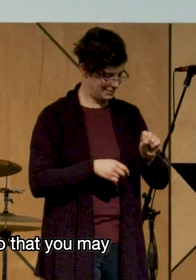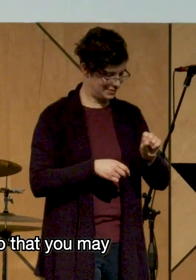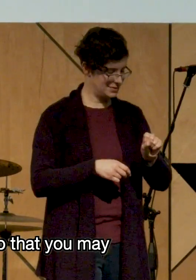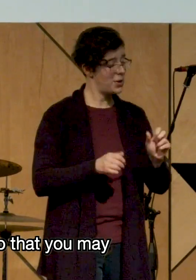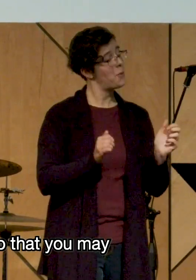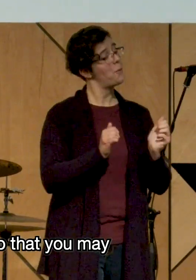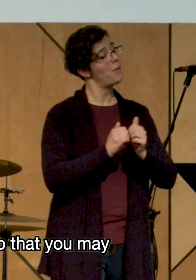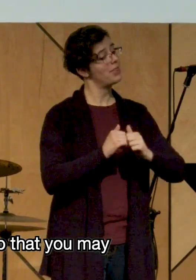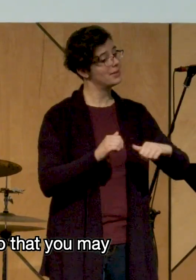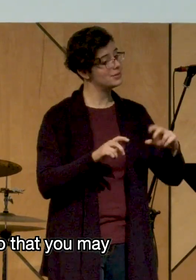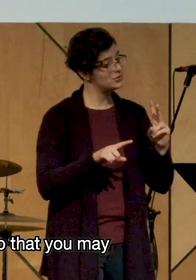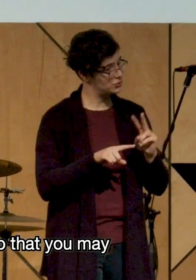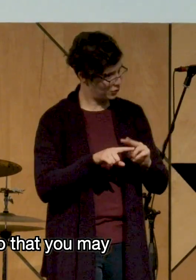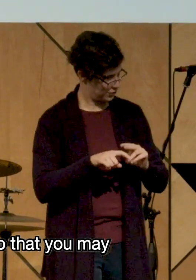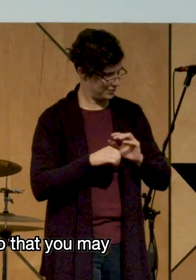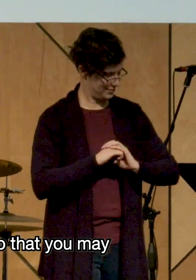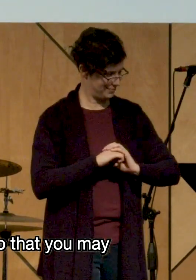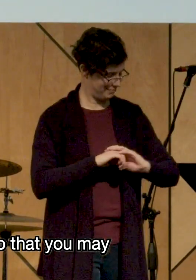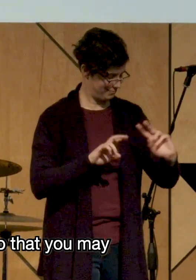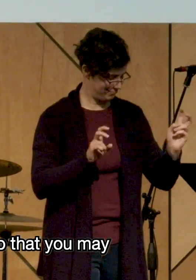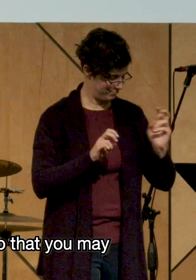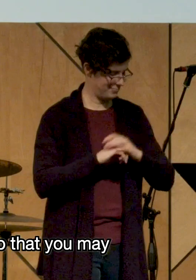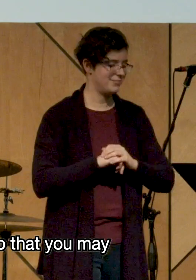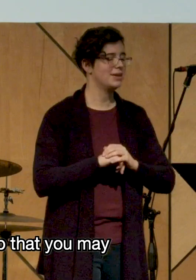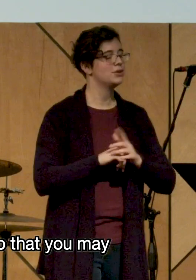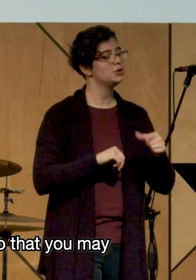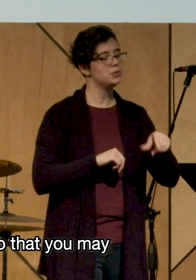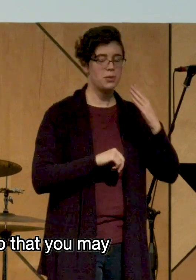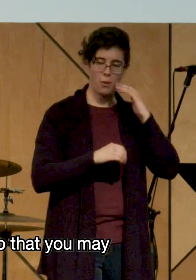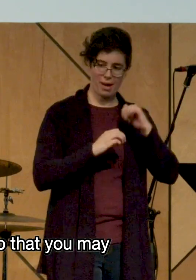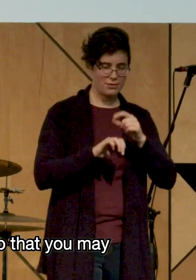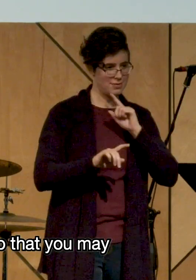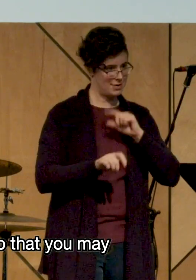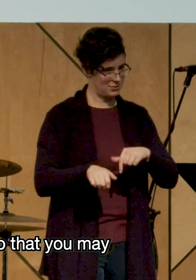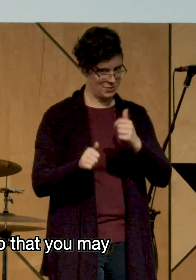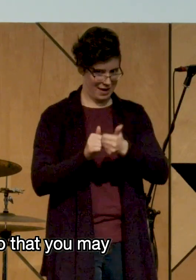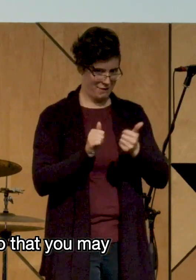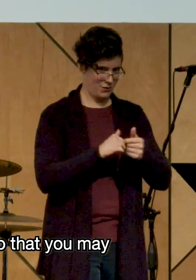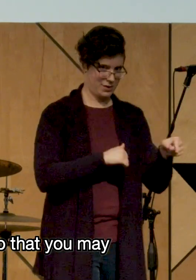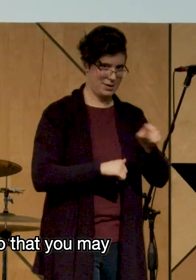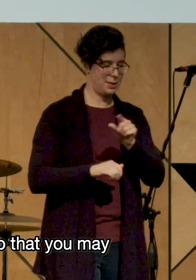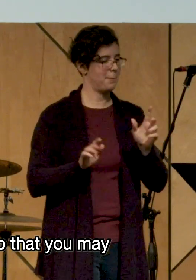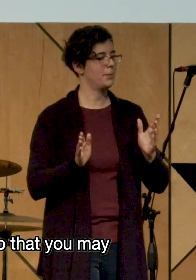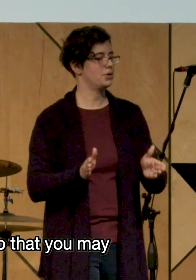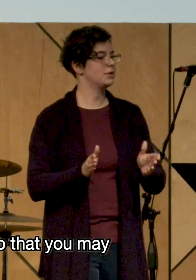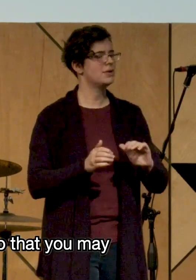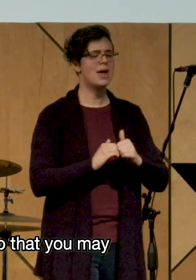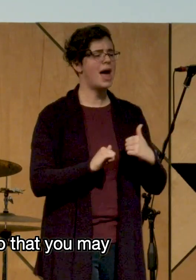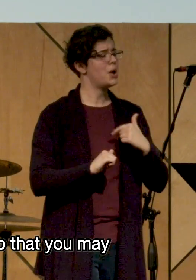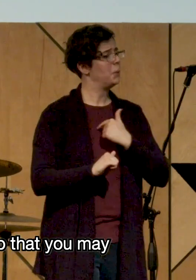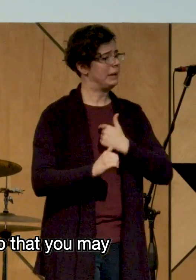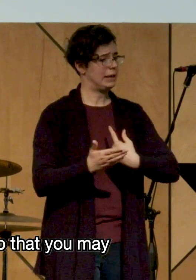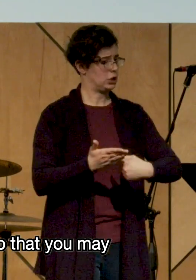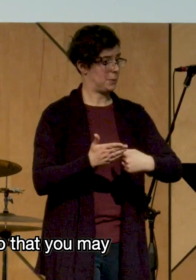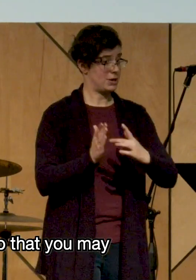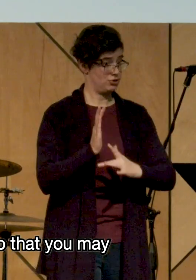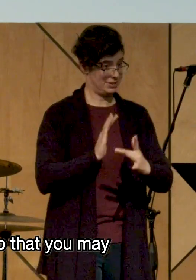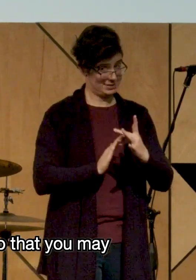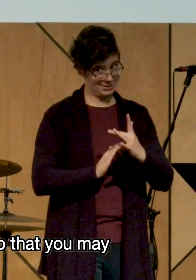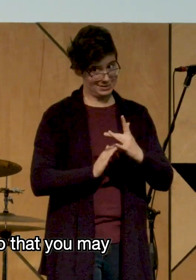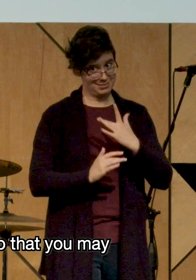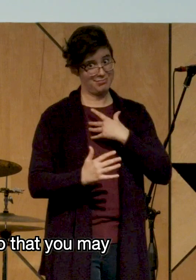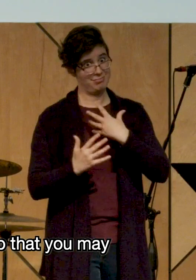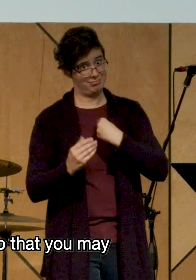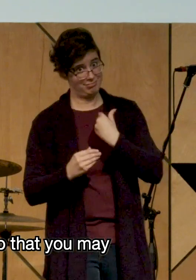seasoned with salt, so that you may know how you ought to answer each person. So how do we talk about Jesus?